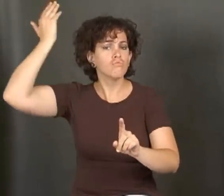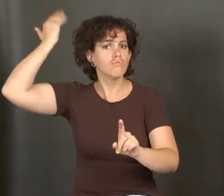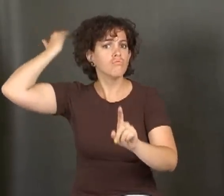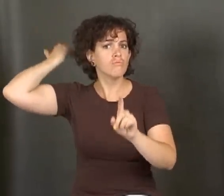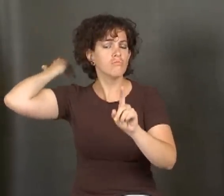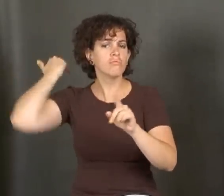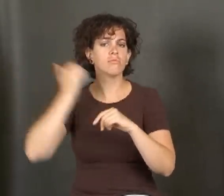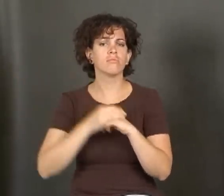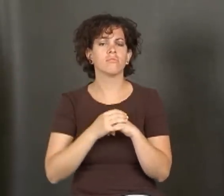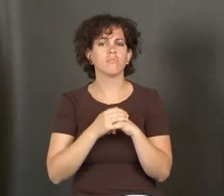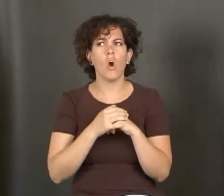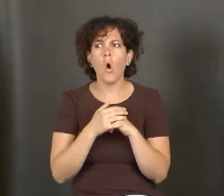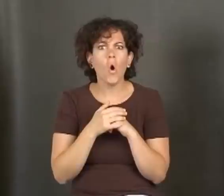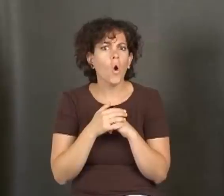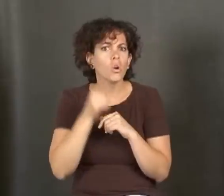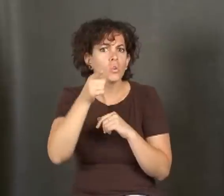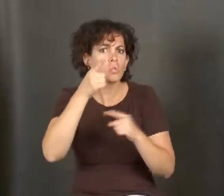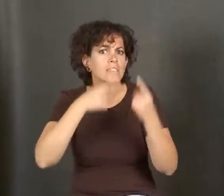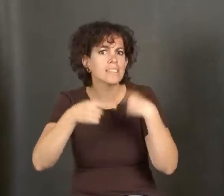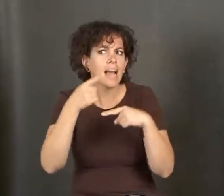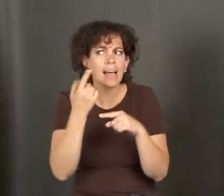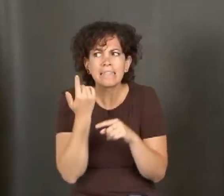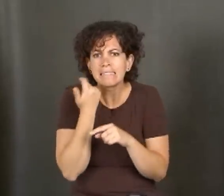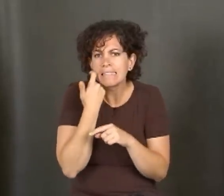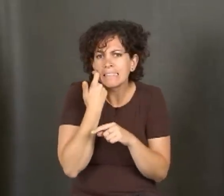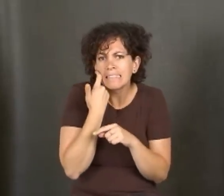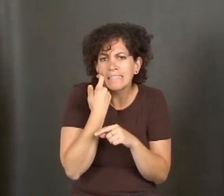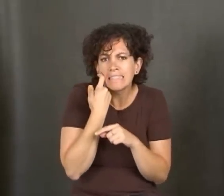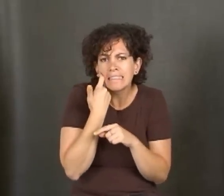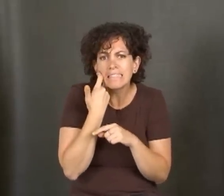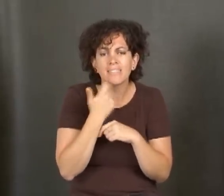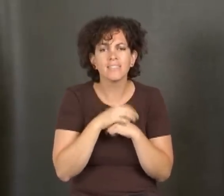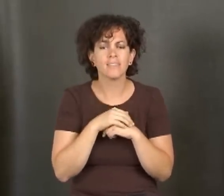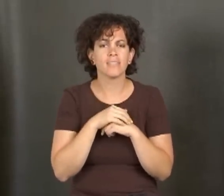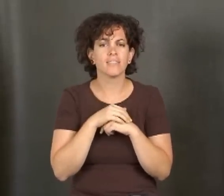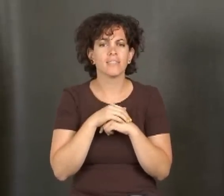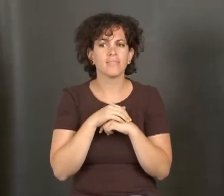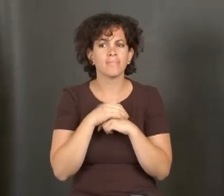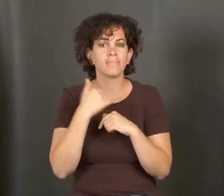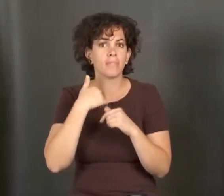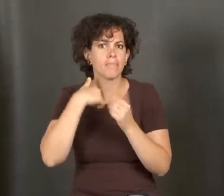Have you signed a long time? Or did you just recently learn?